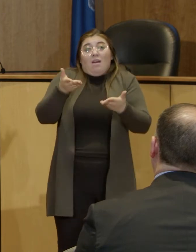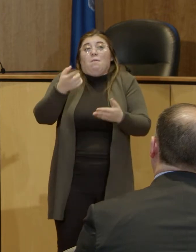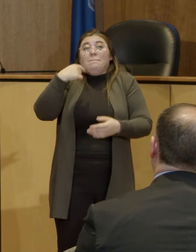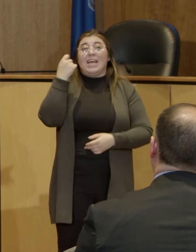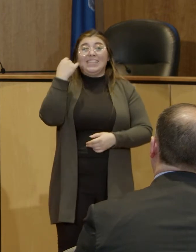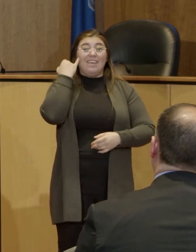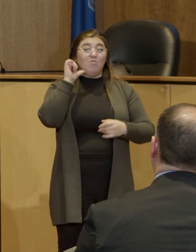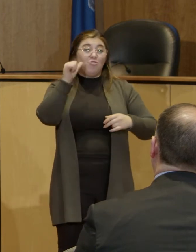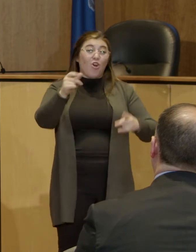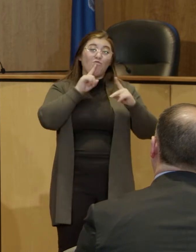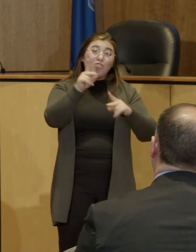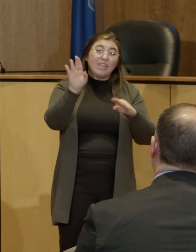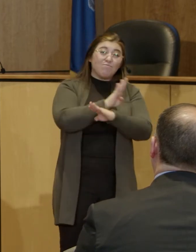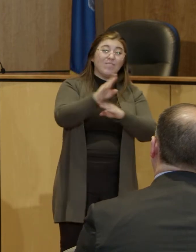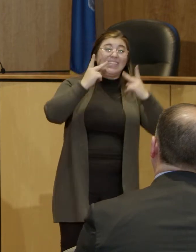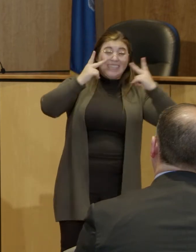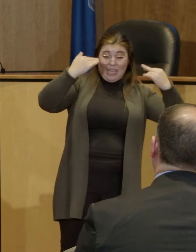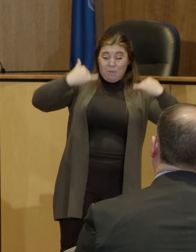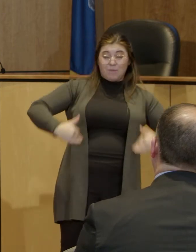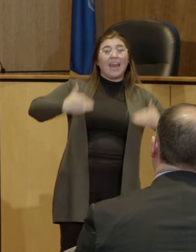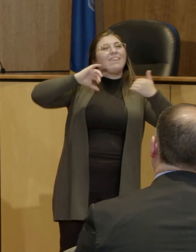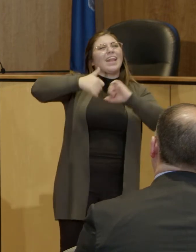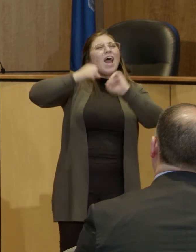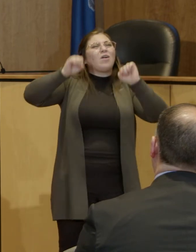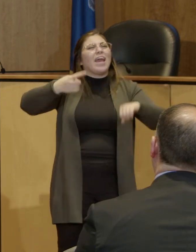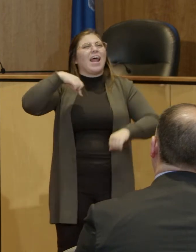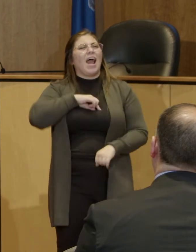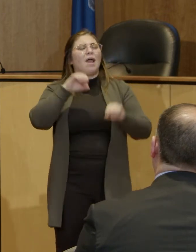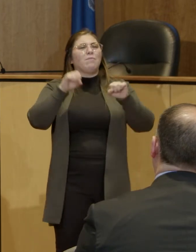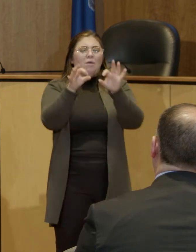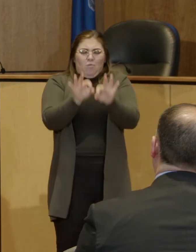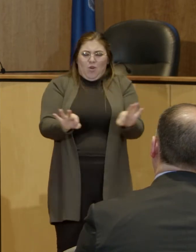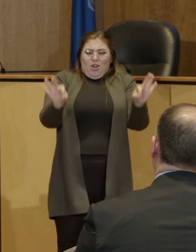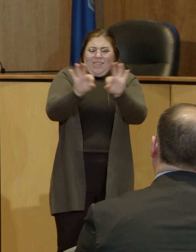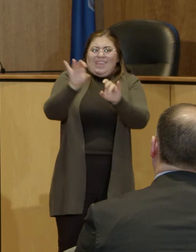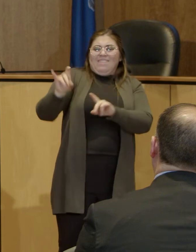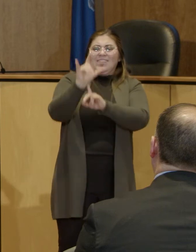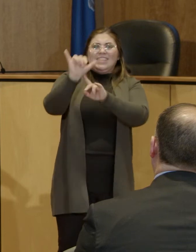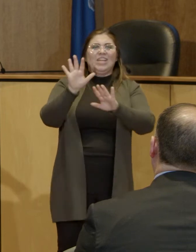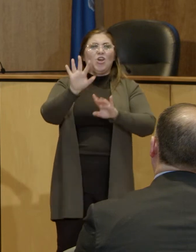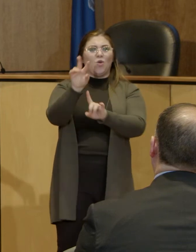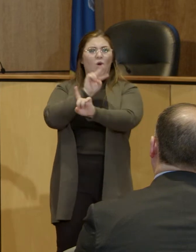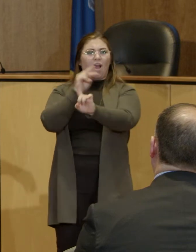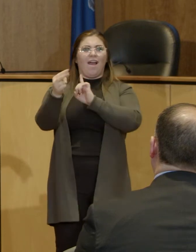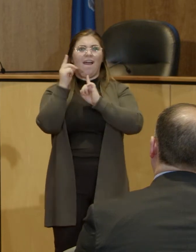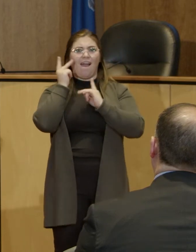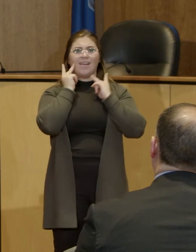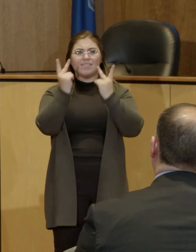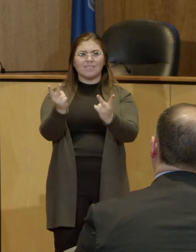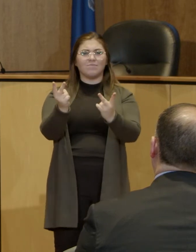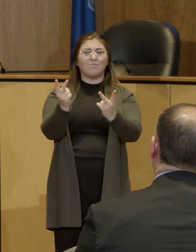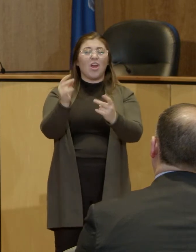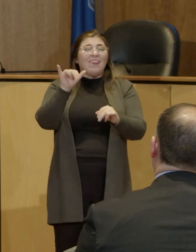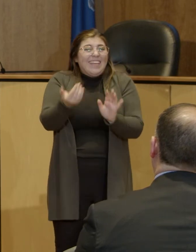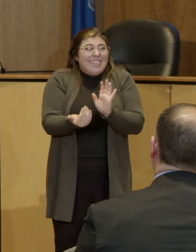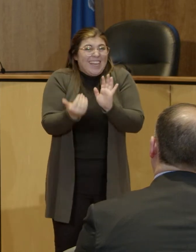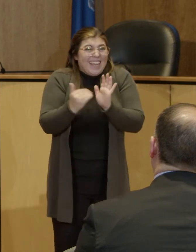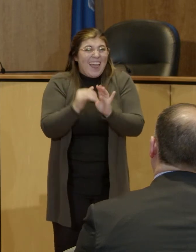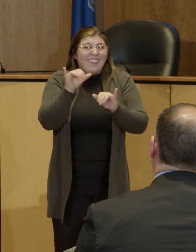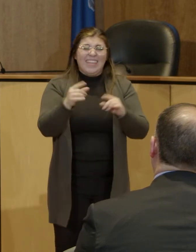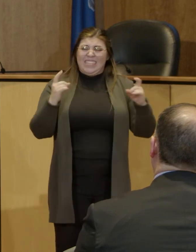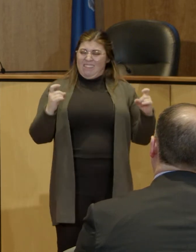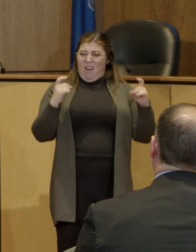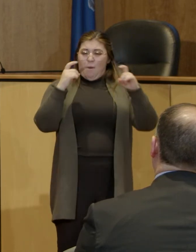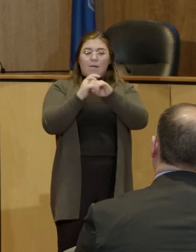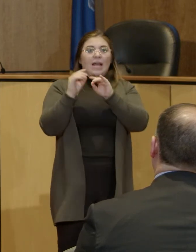don't actually see me, then how can I be worthy of dignity in your eyes? So this, again, is a